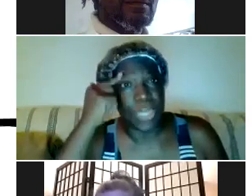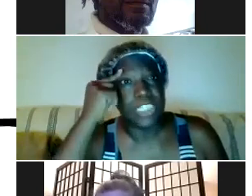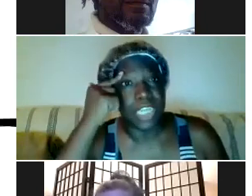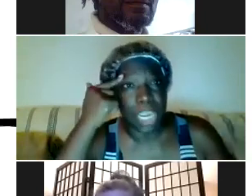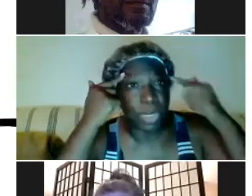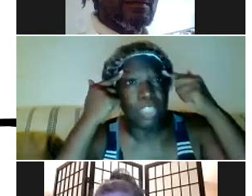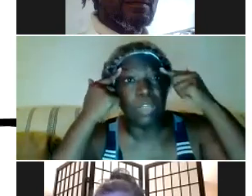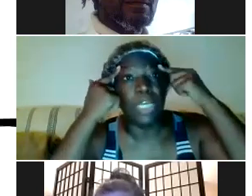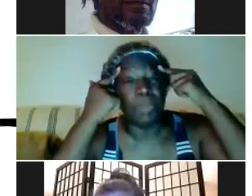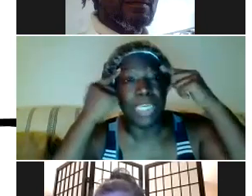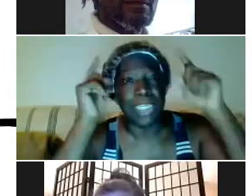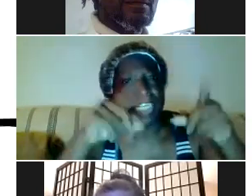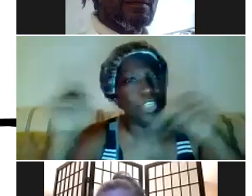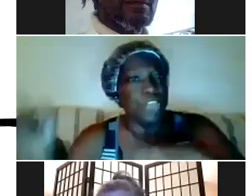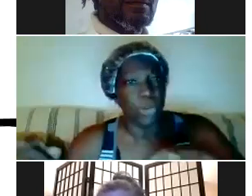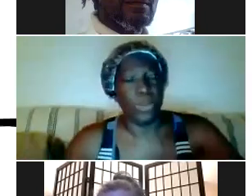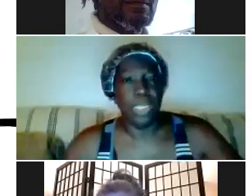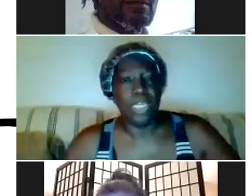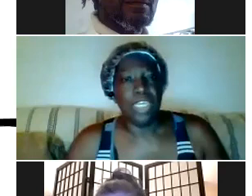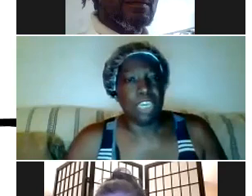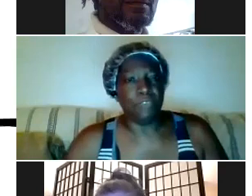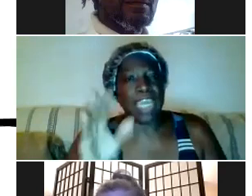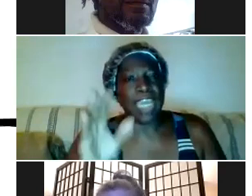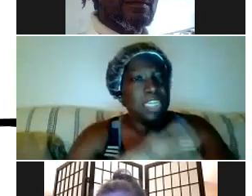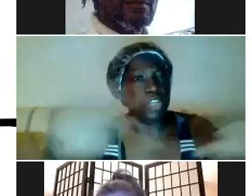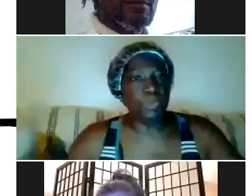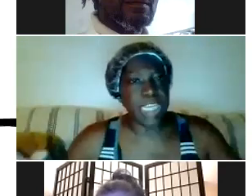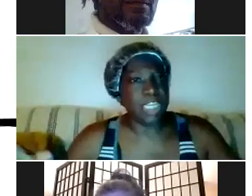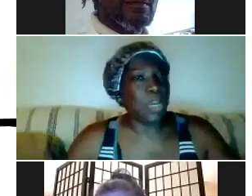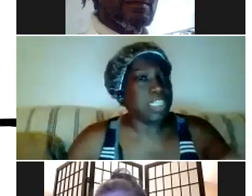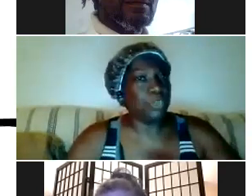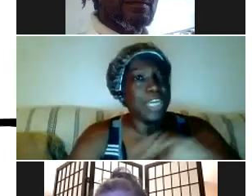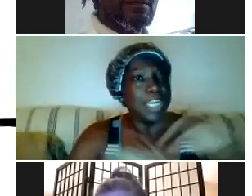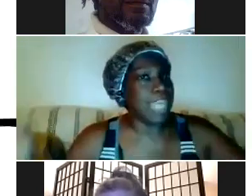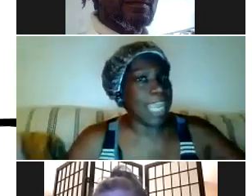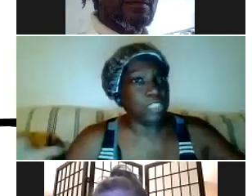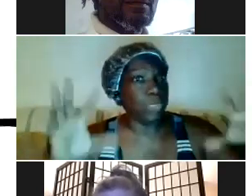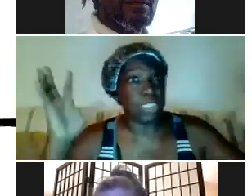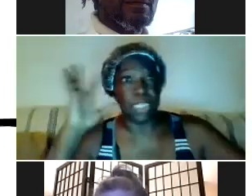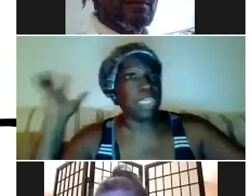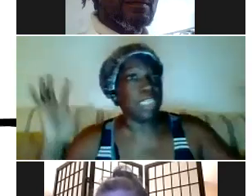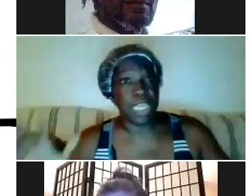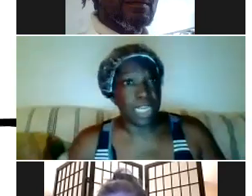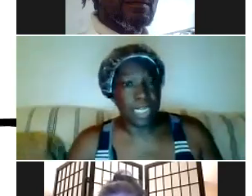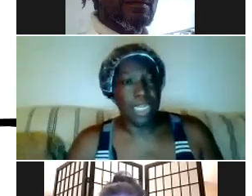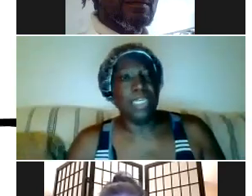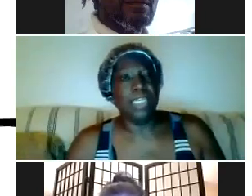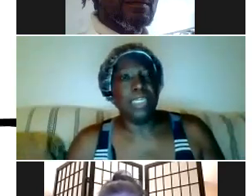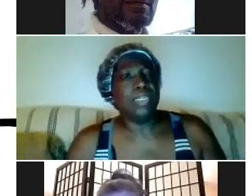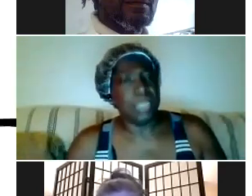Your question eyebrows are up. Yes or no. If you're asking an open-ended question where they can answer with